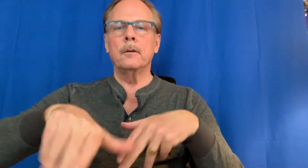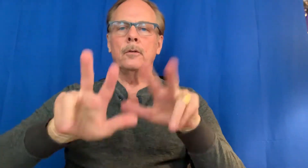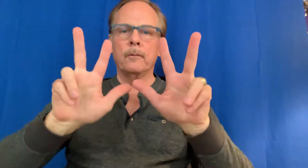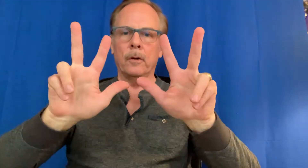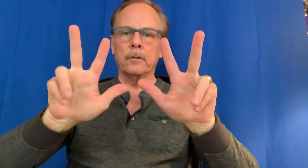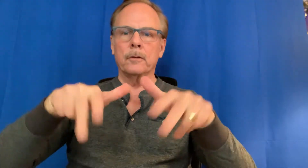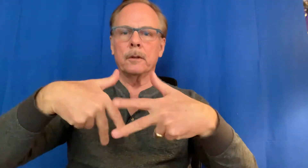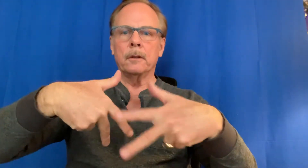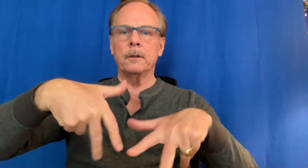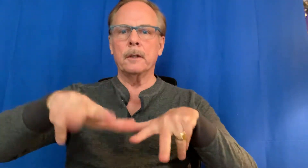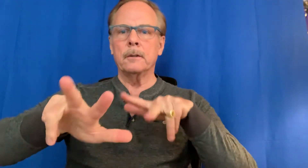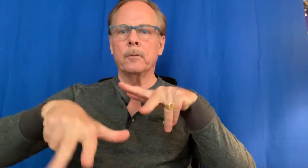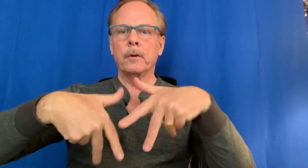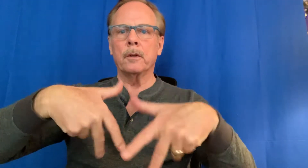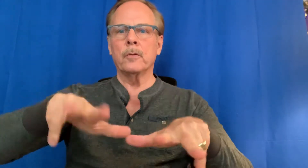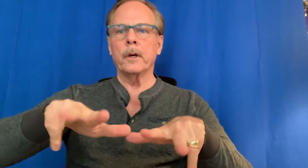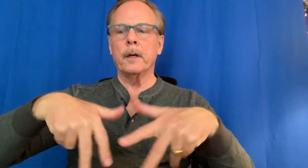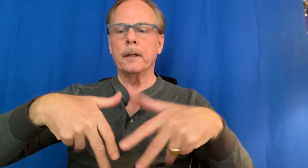You've also seen it done with the 3 hands.